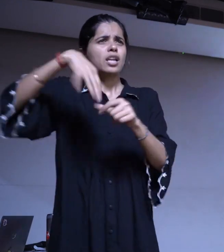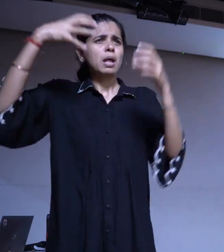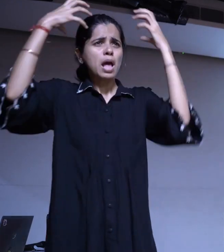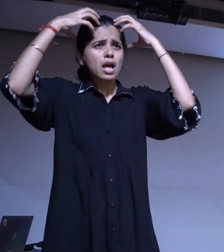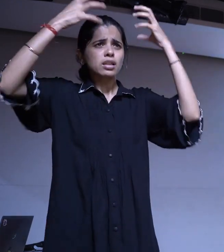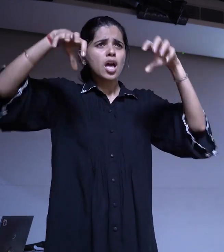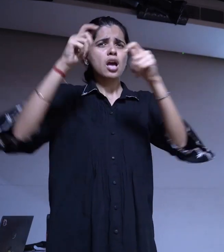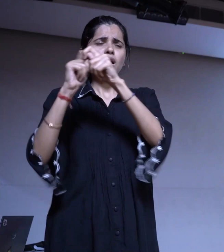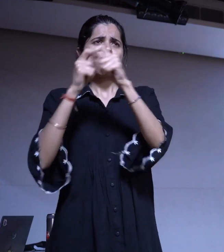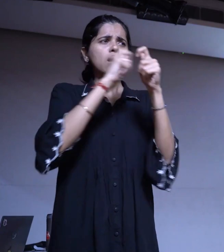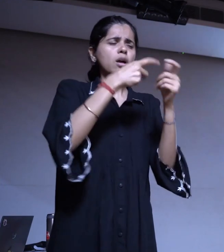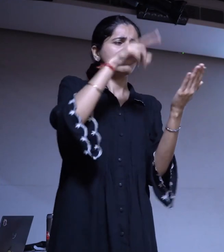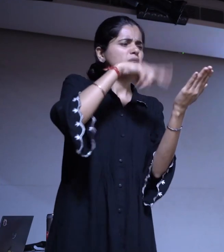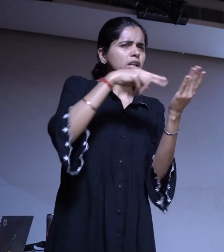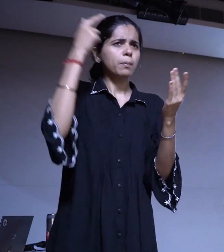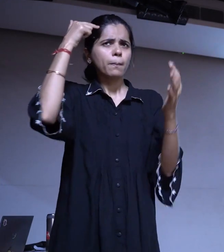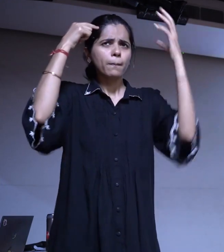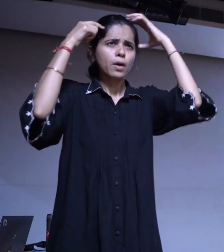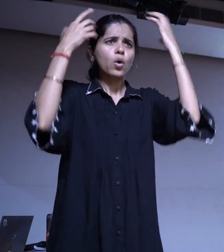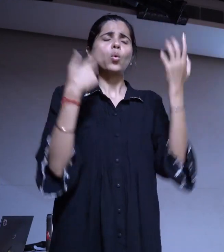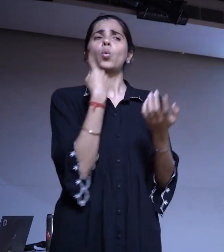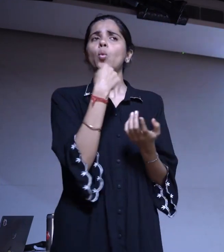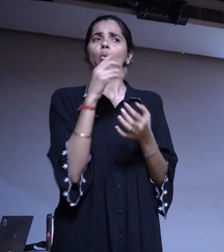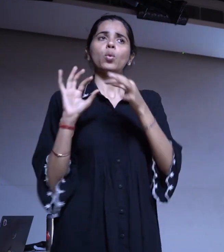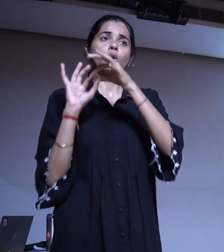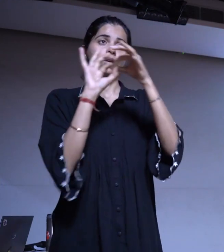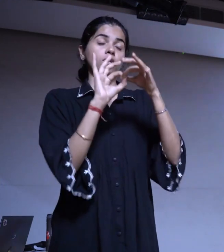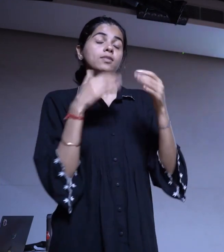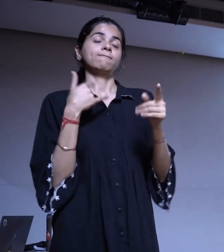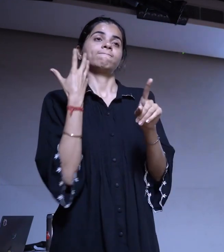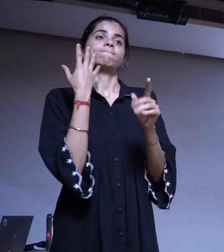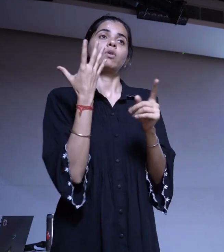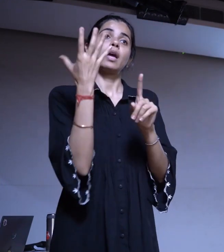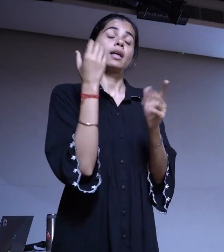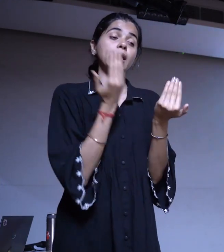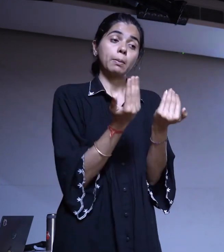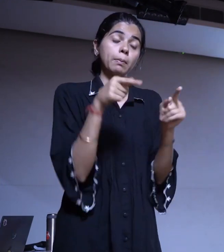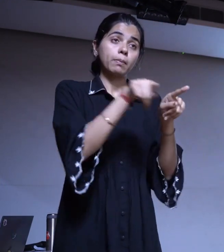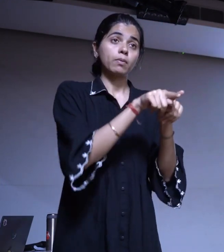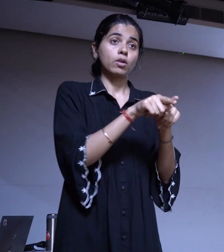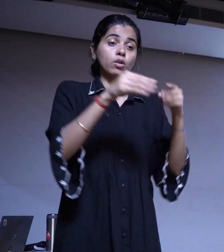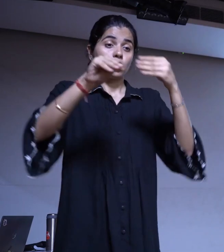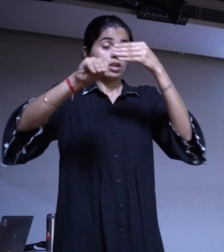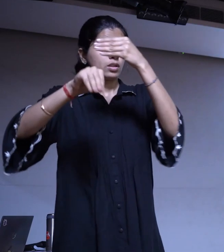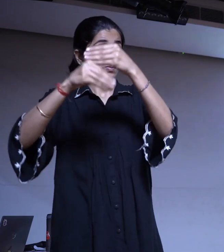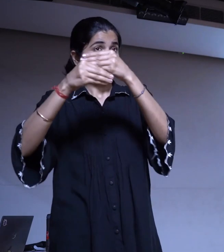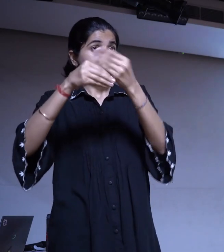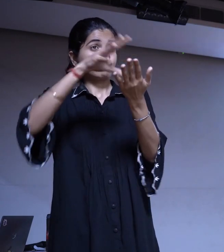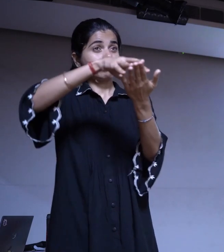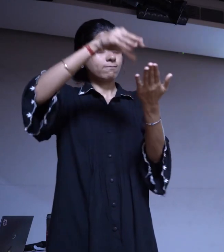was responsible for reading networks to happen and from there we were able to see that in addition to